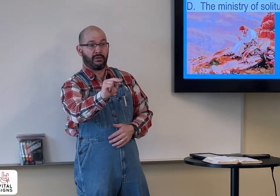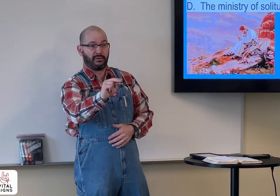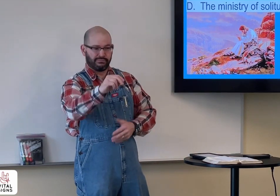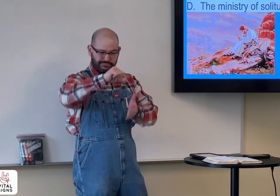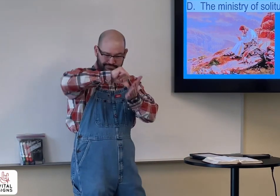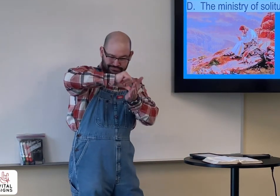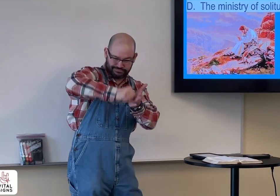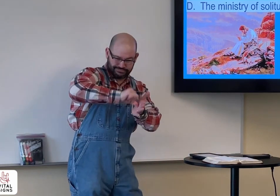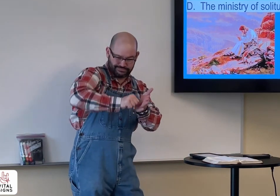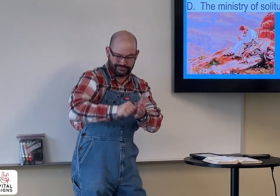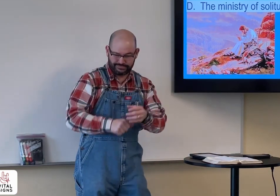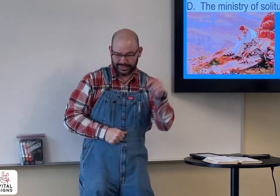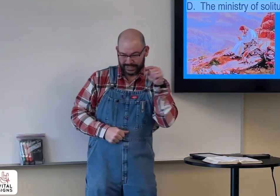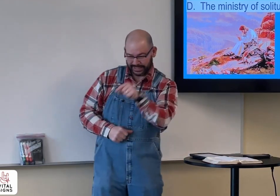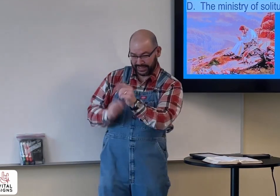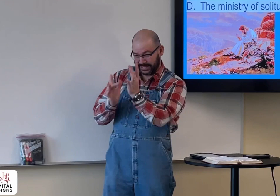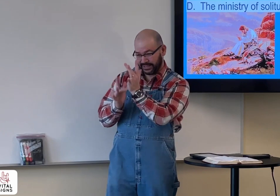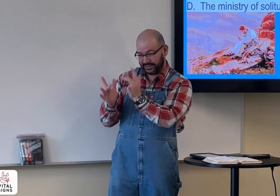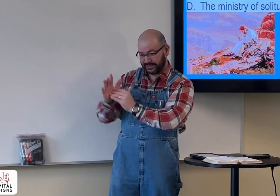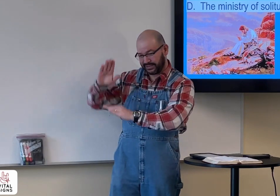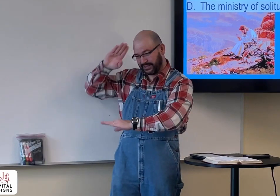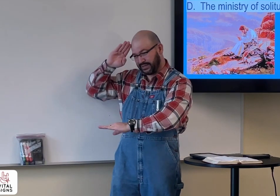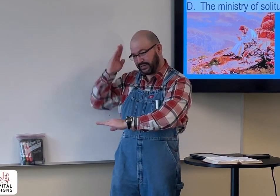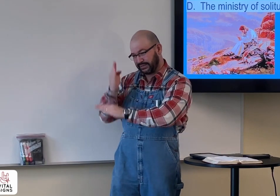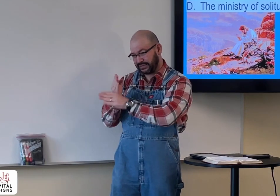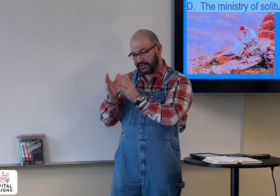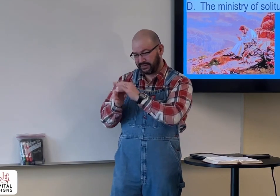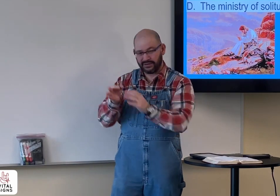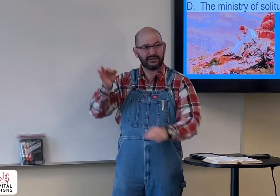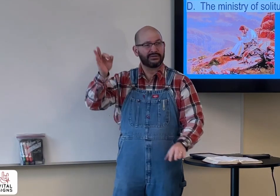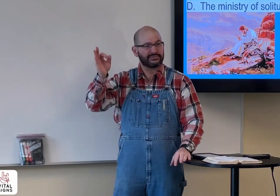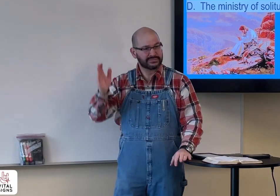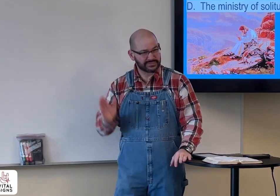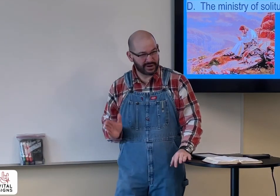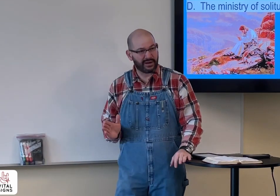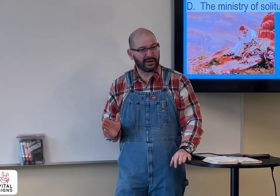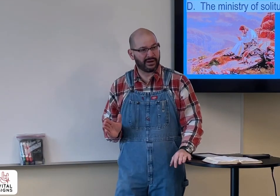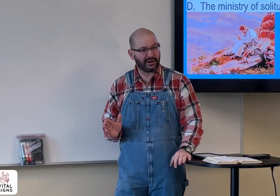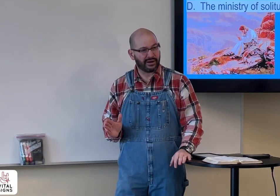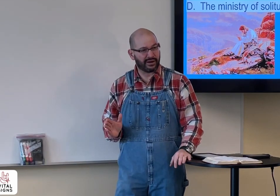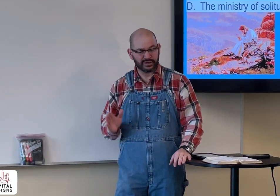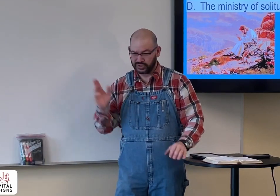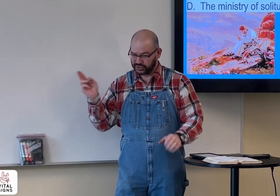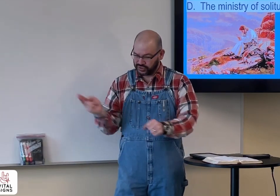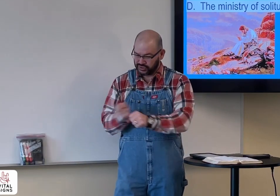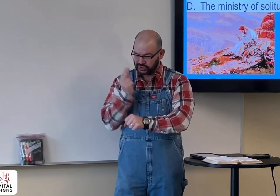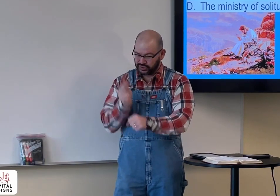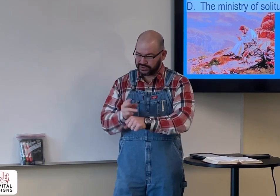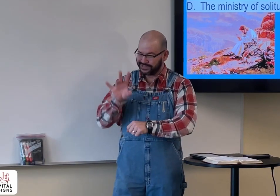John emphasizes Jesus is the Son of God. He